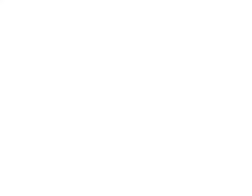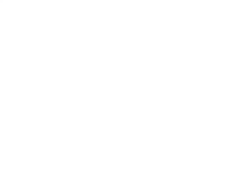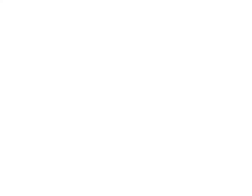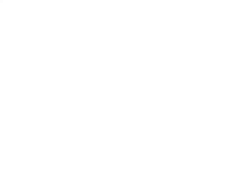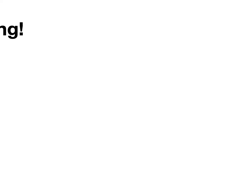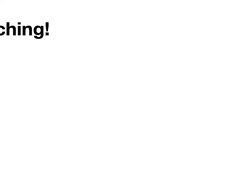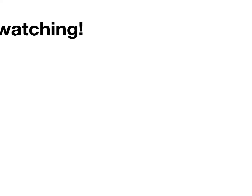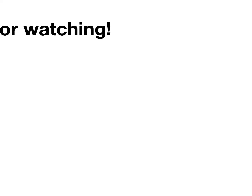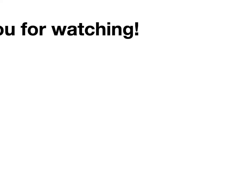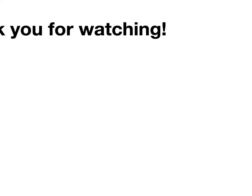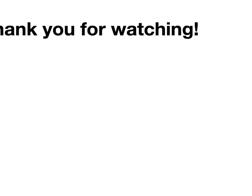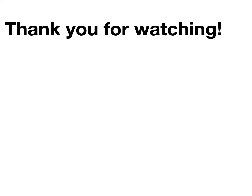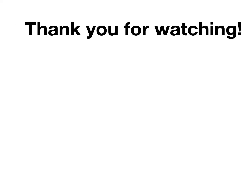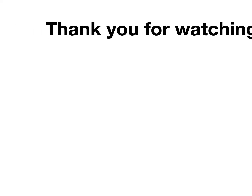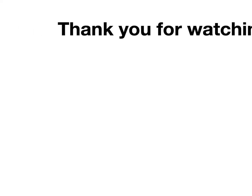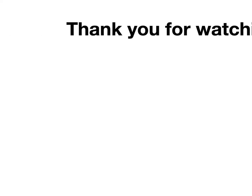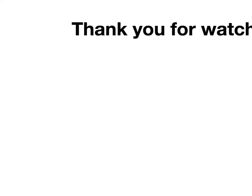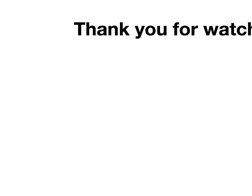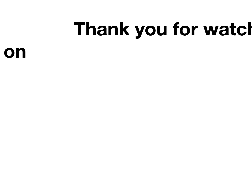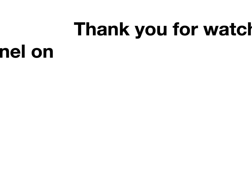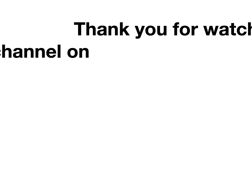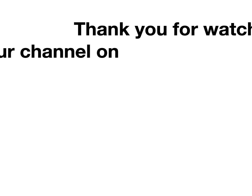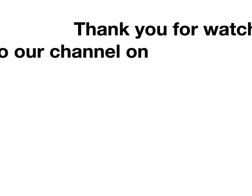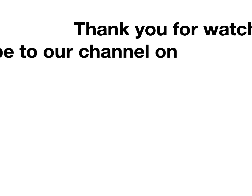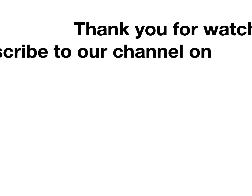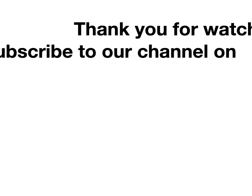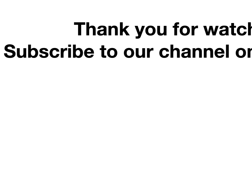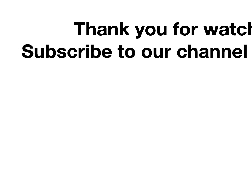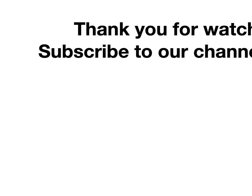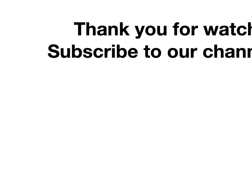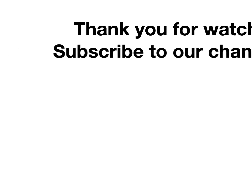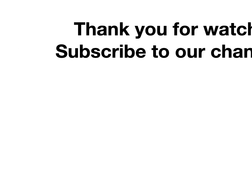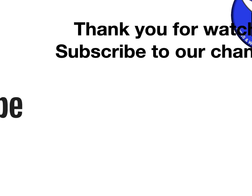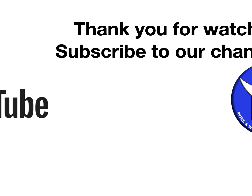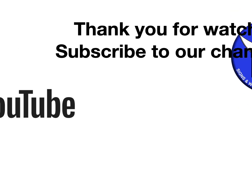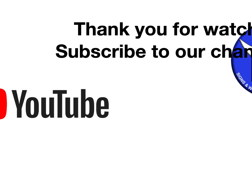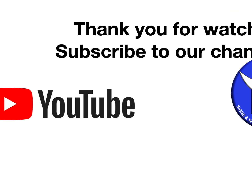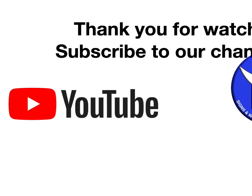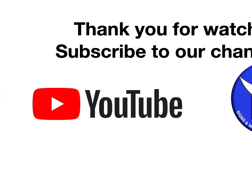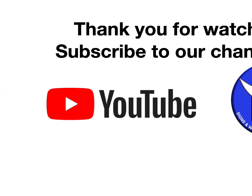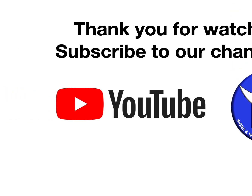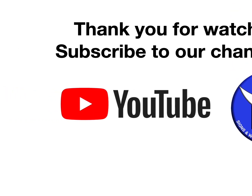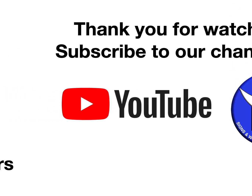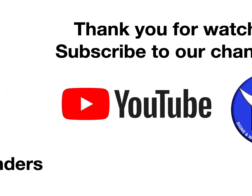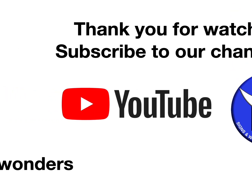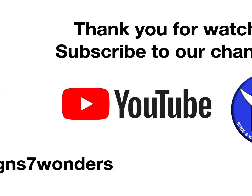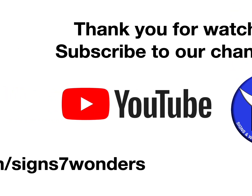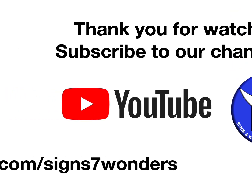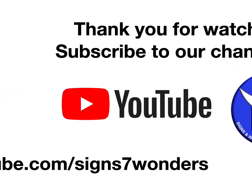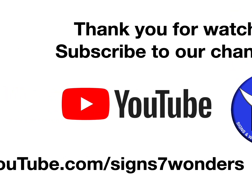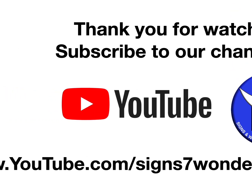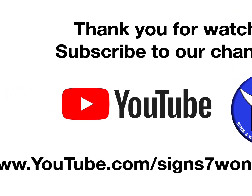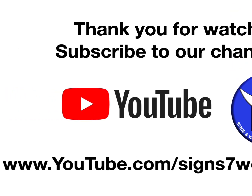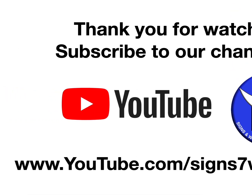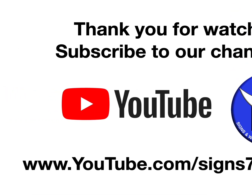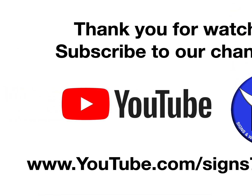truth. Yeshua is the way, the truth, and life. No one can come to the Father